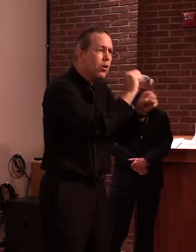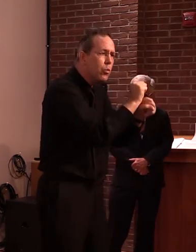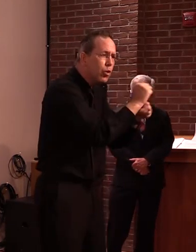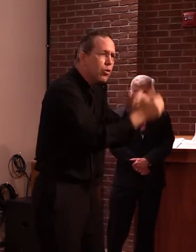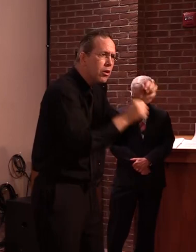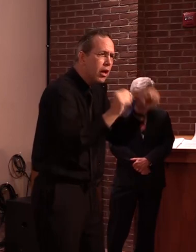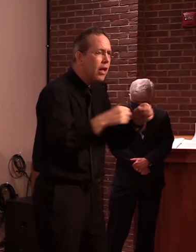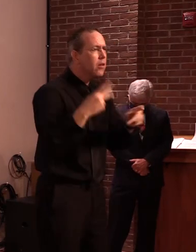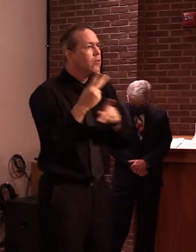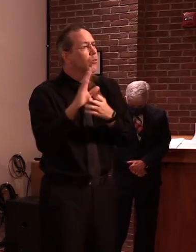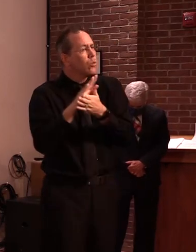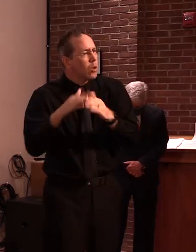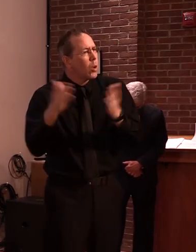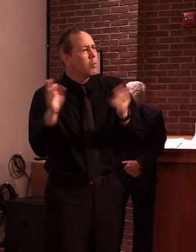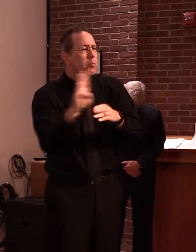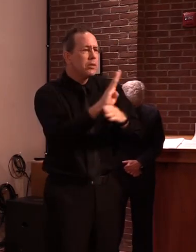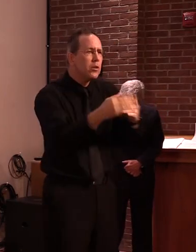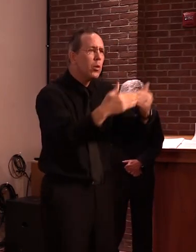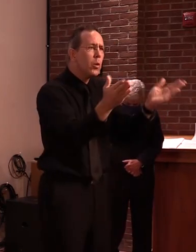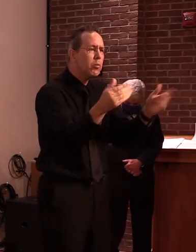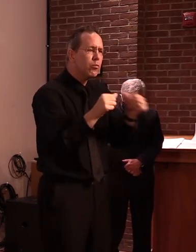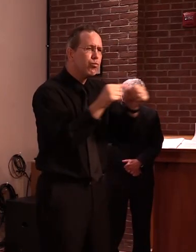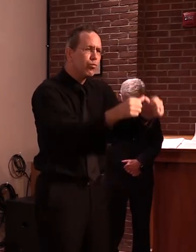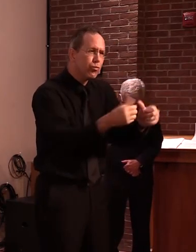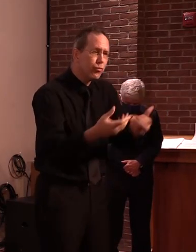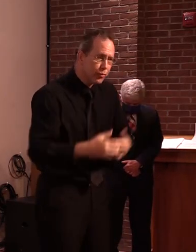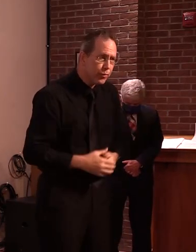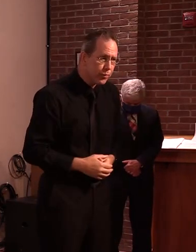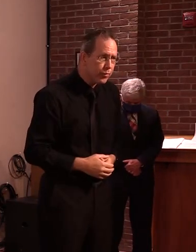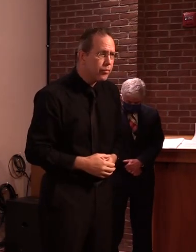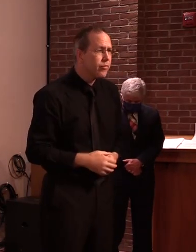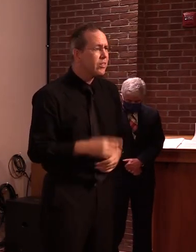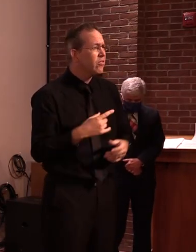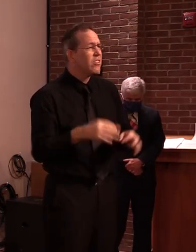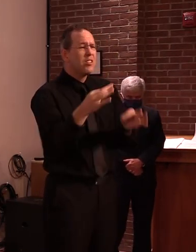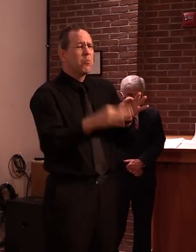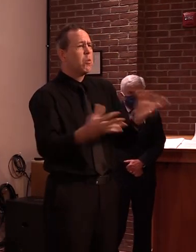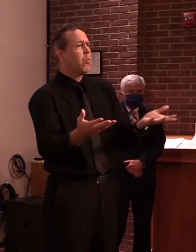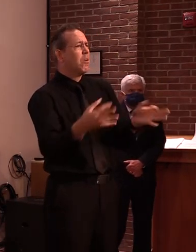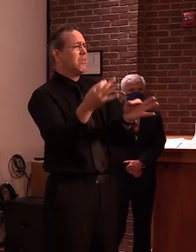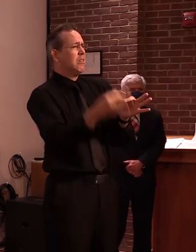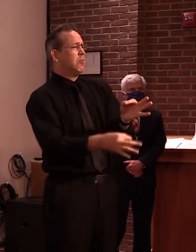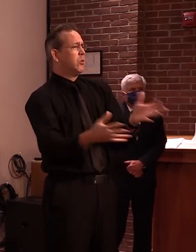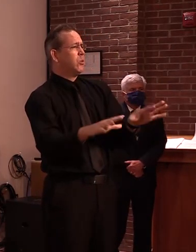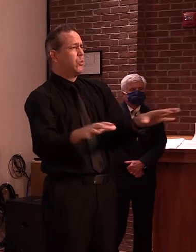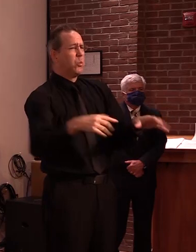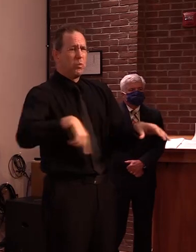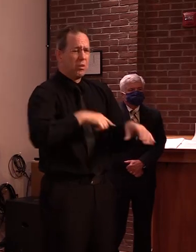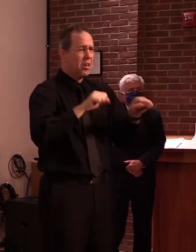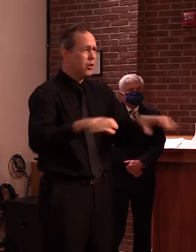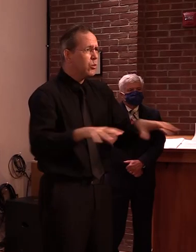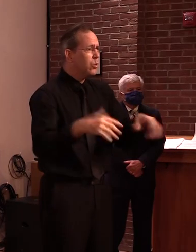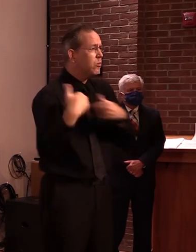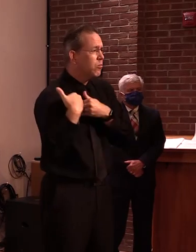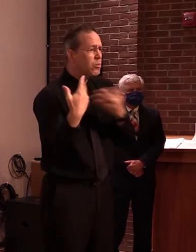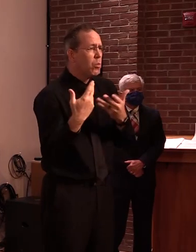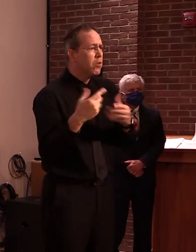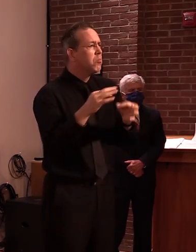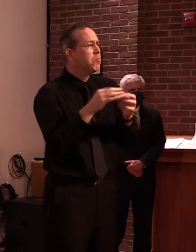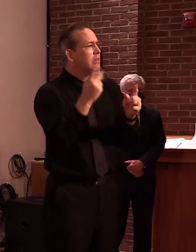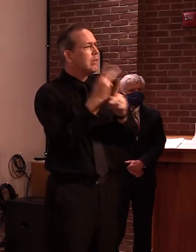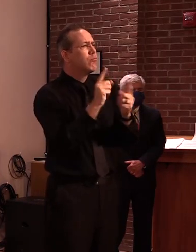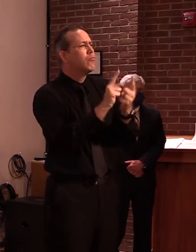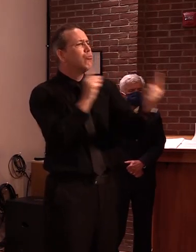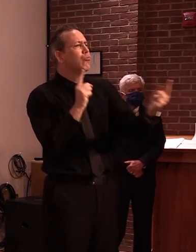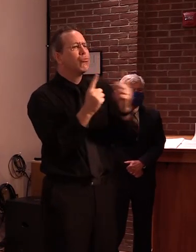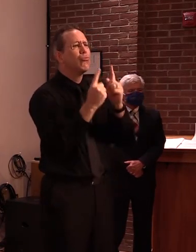and it only takes just a few simple steps to make a difference. Keep at least 6 feet apart when possible. Wear